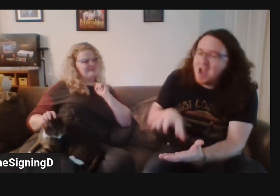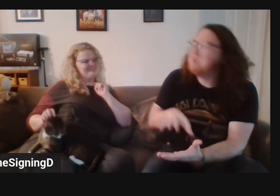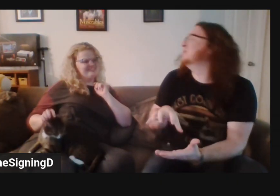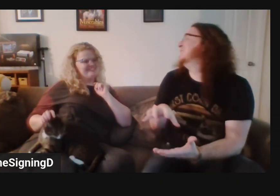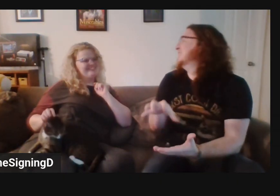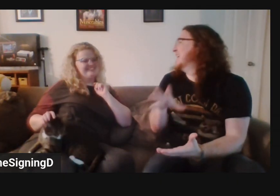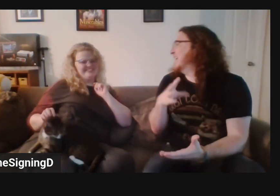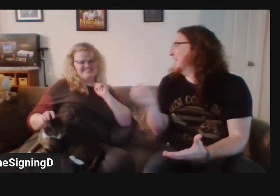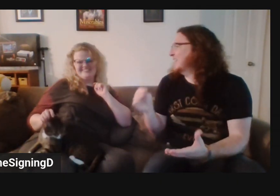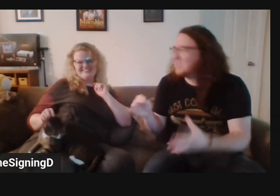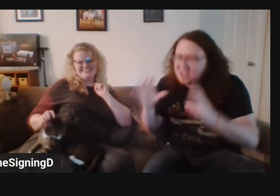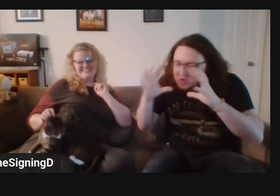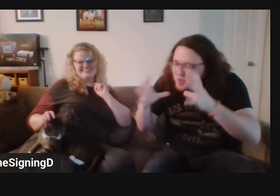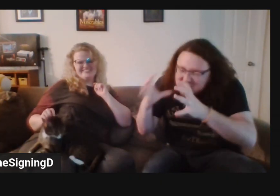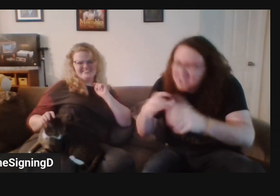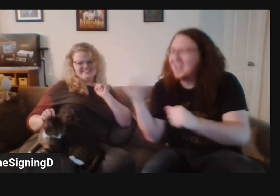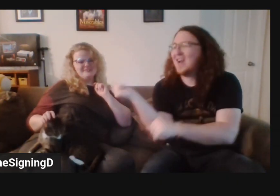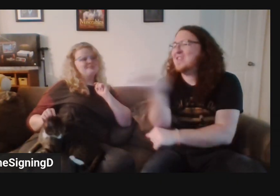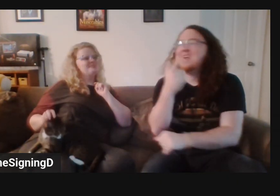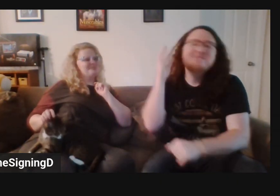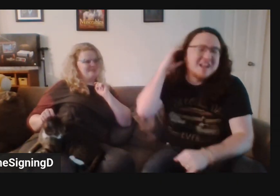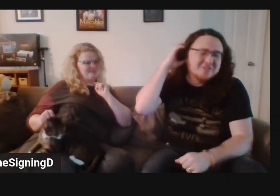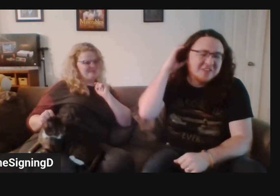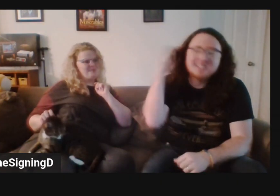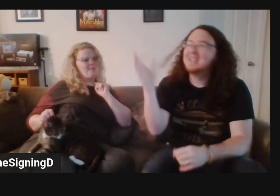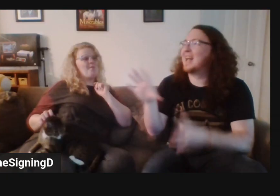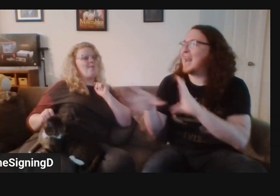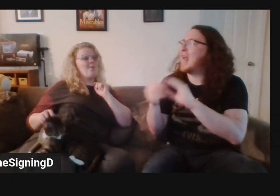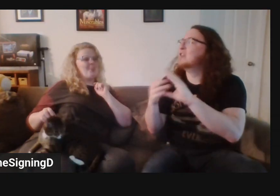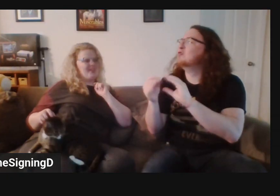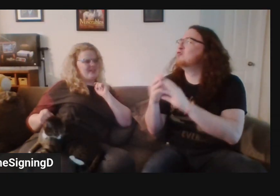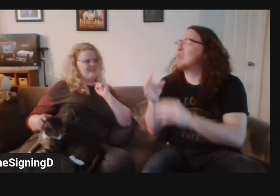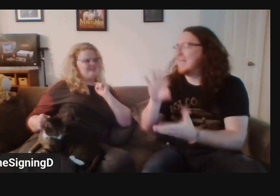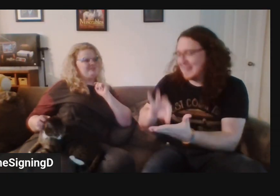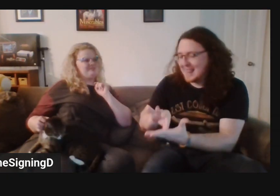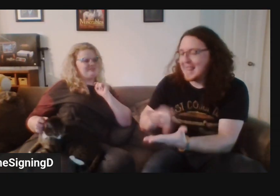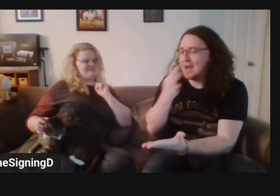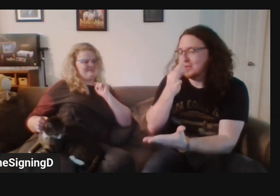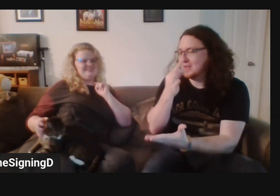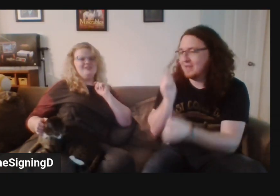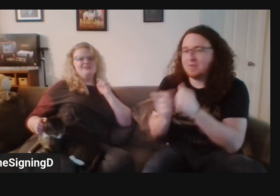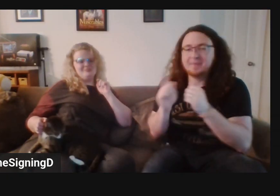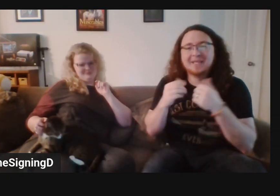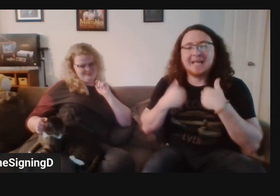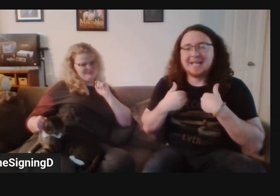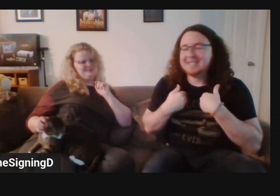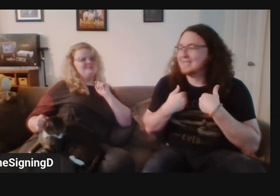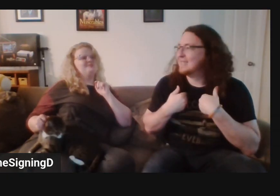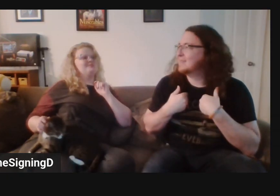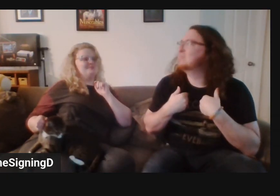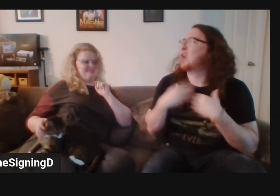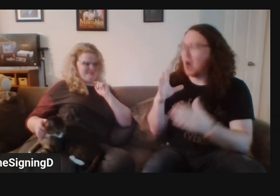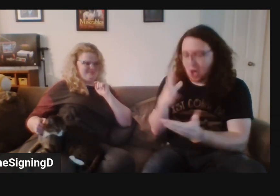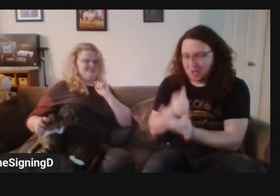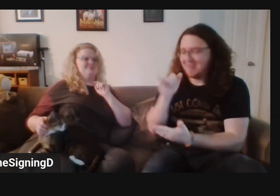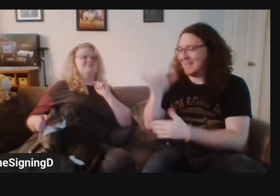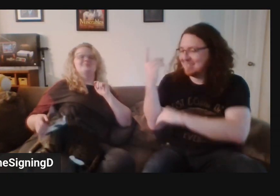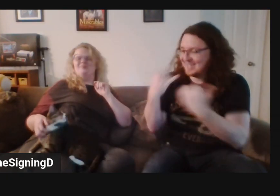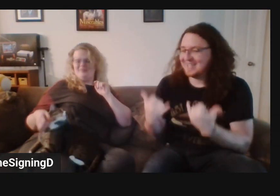ear scratches all around. ear scritches and extra smackos. I think everybody has earned it today.